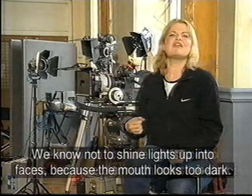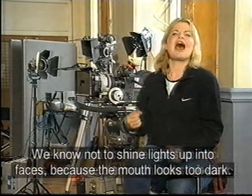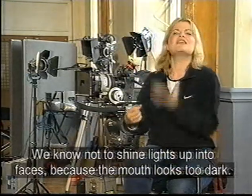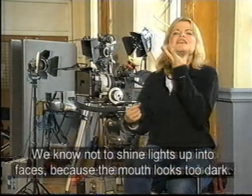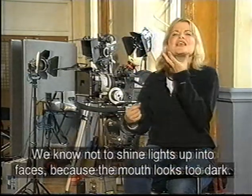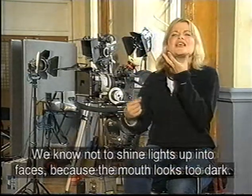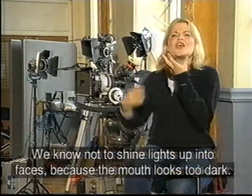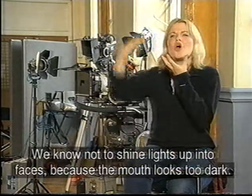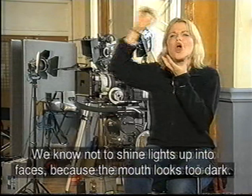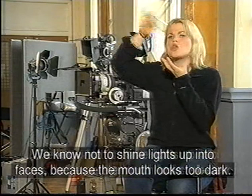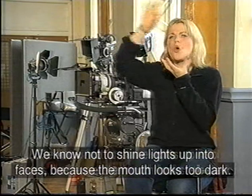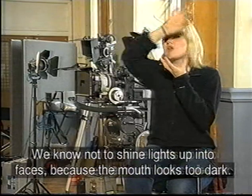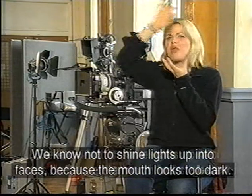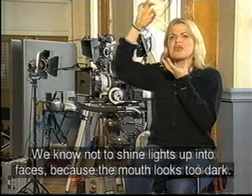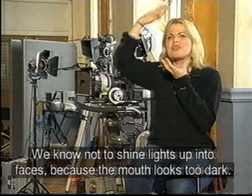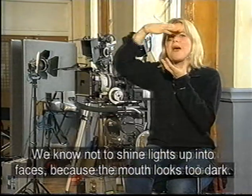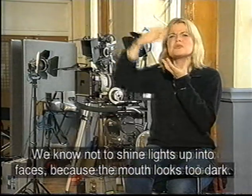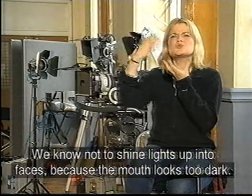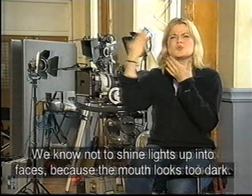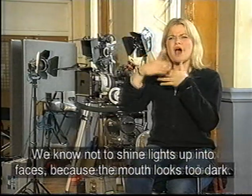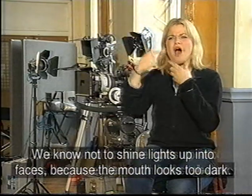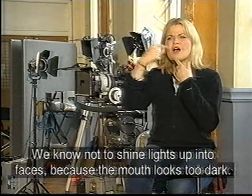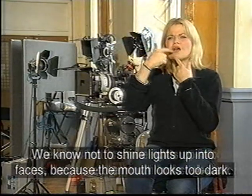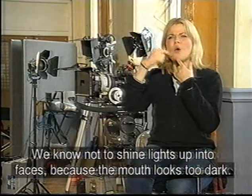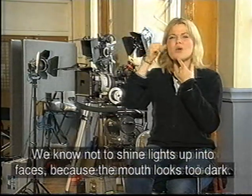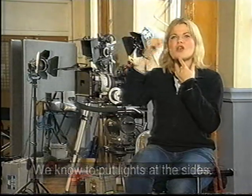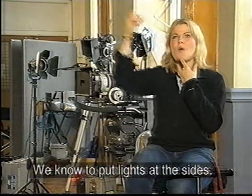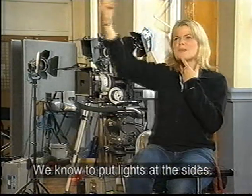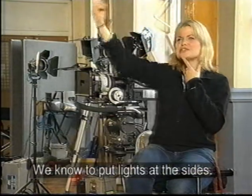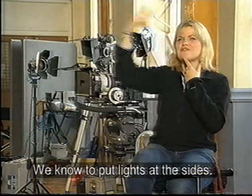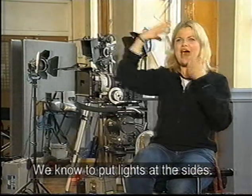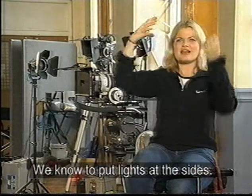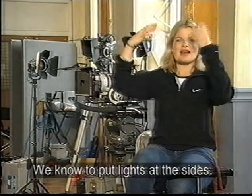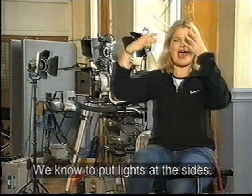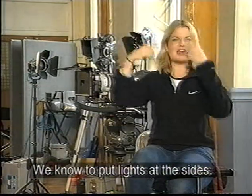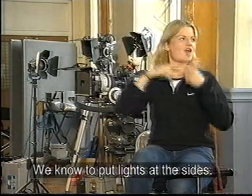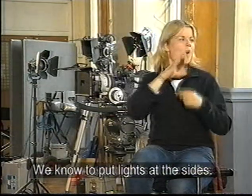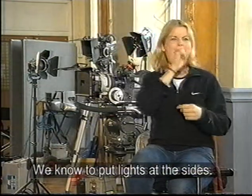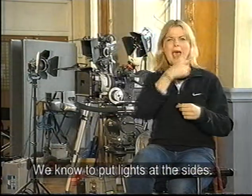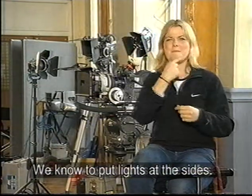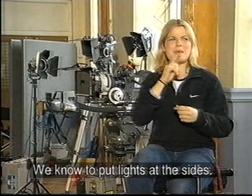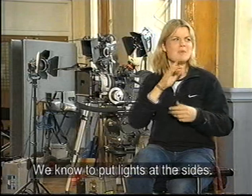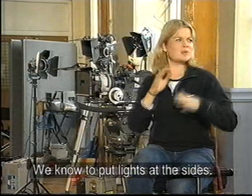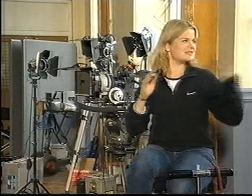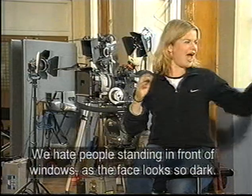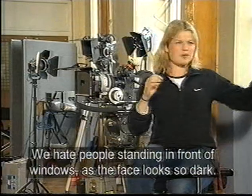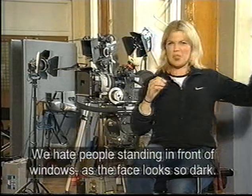light here, nothing too dark. We know black light help people who stand to